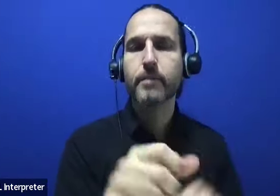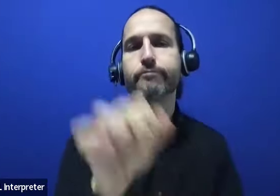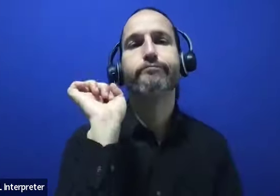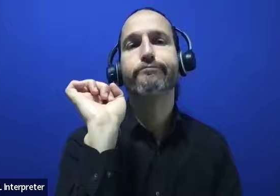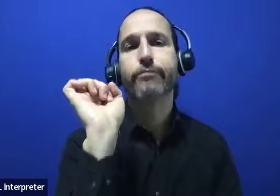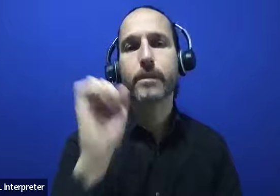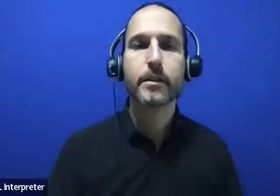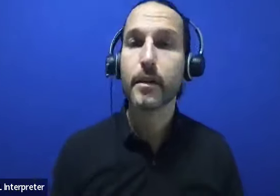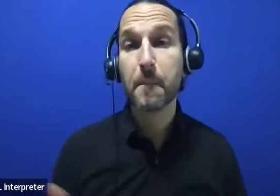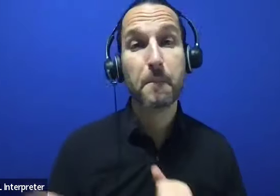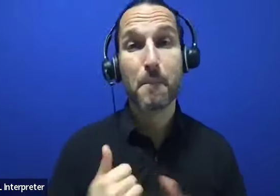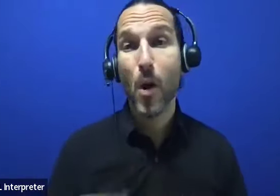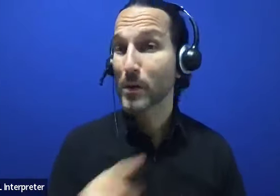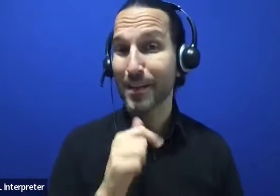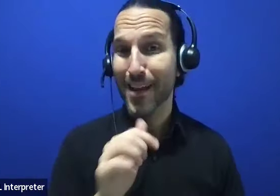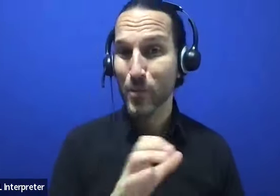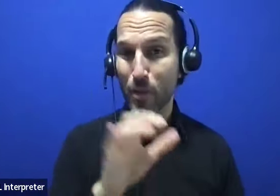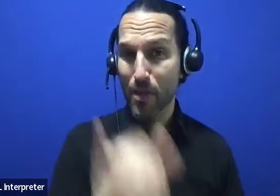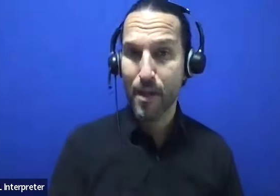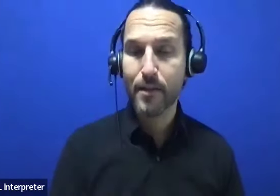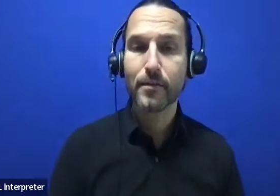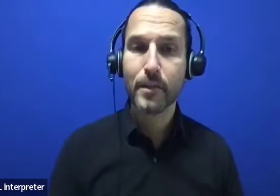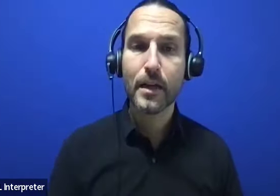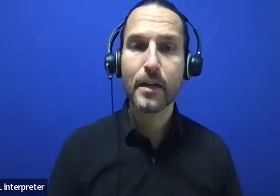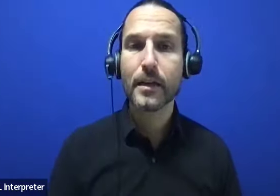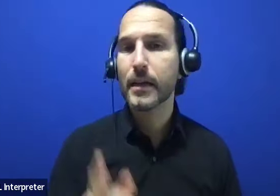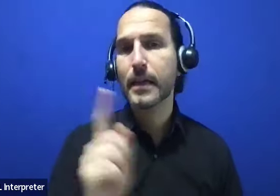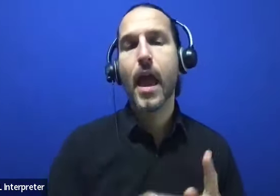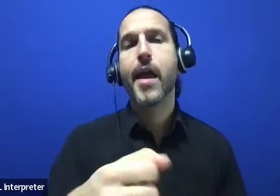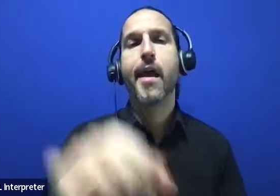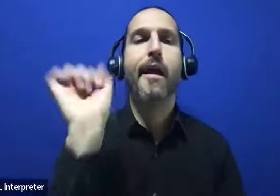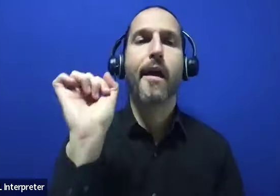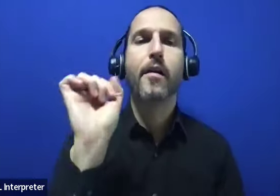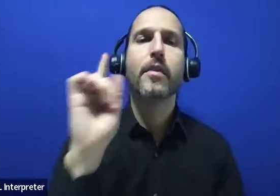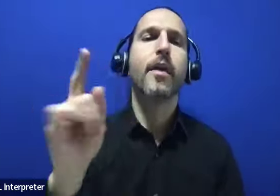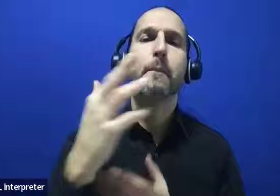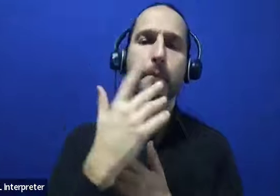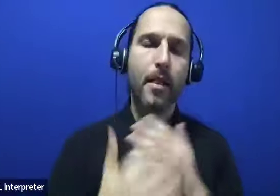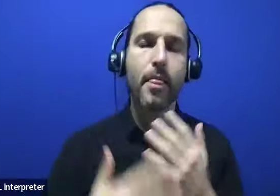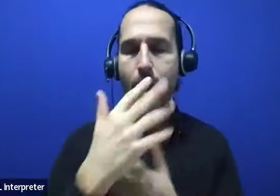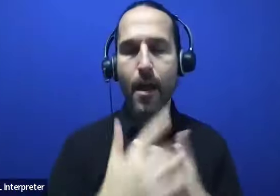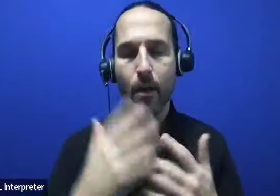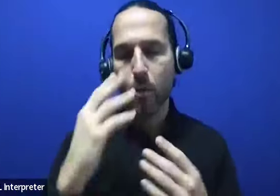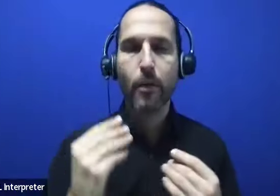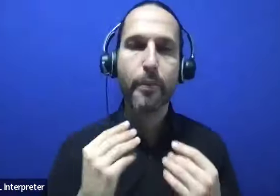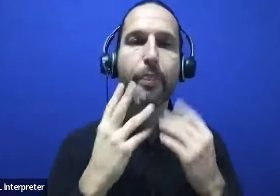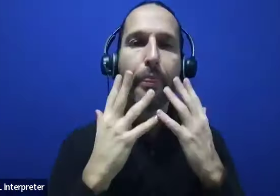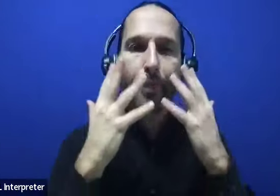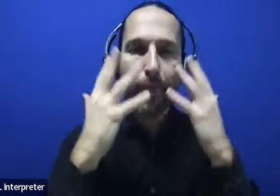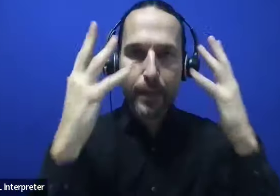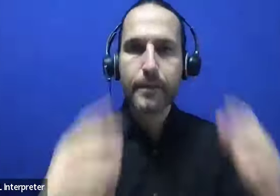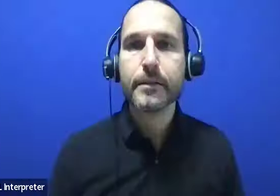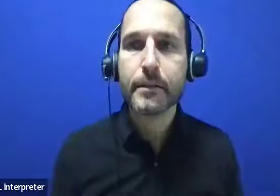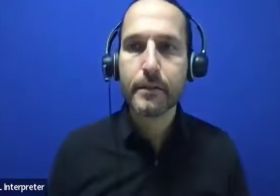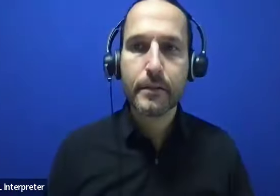Now, that's not how most of us watch TV. And frankly, he's not going to be able to lie there for a long time because the blood will rush into his head. At some point, he's probably going to